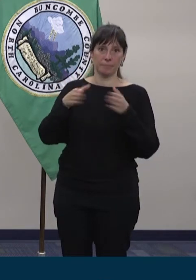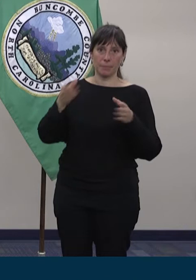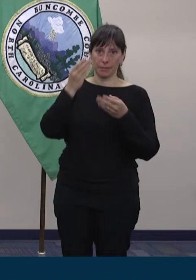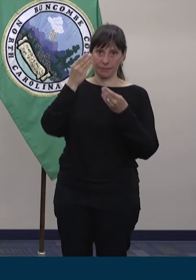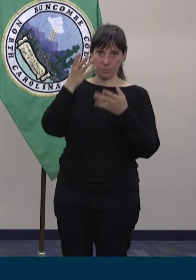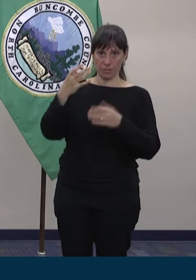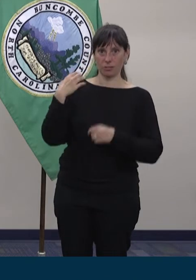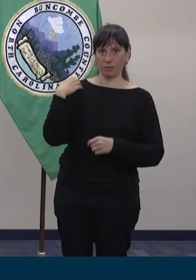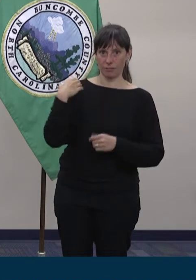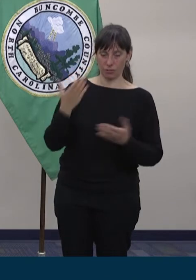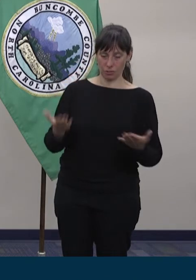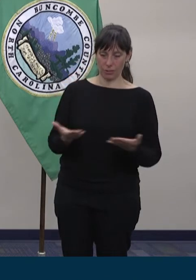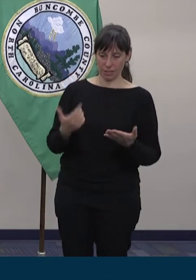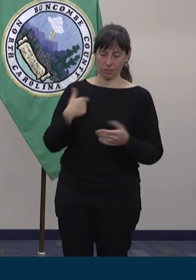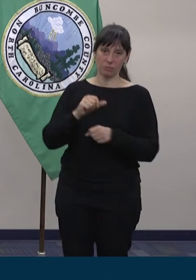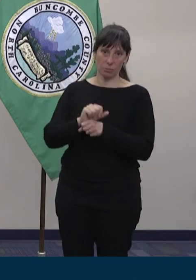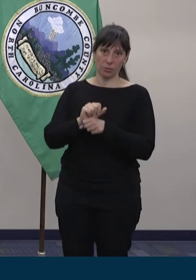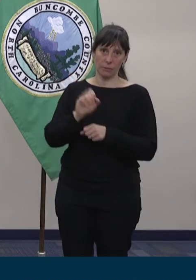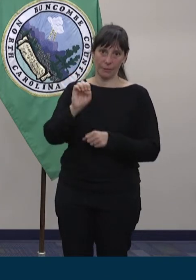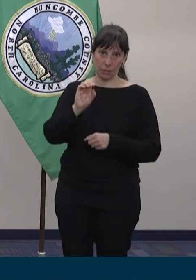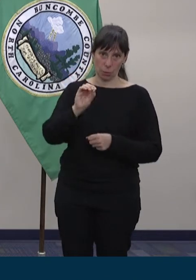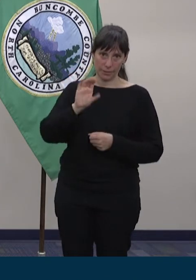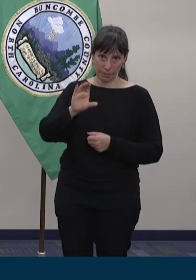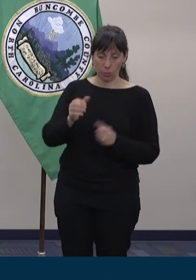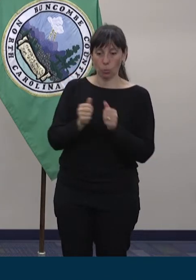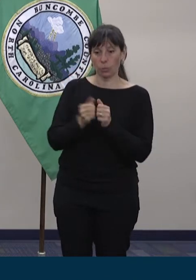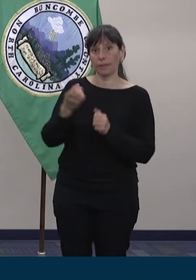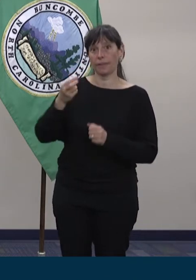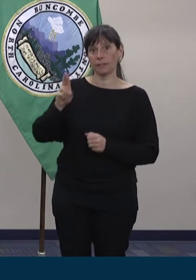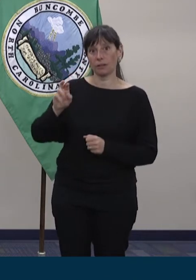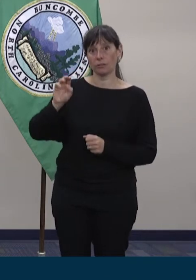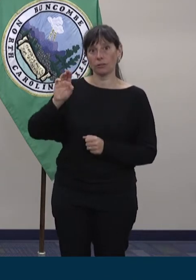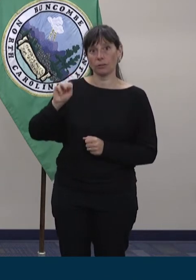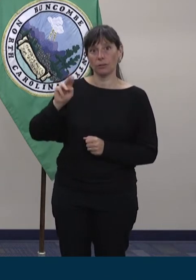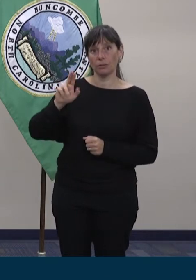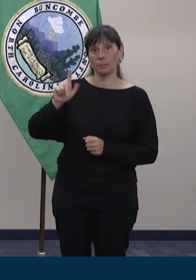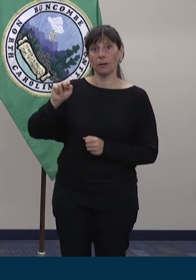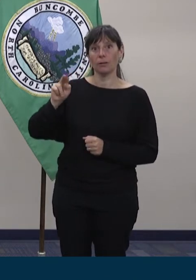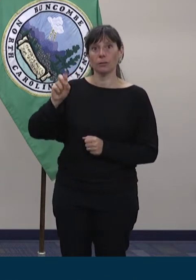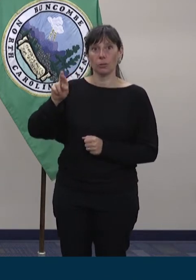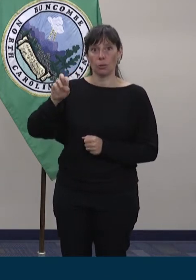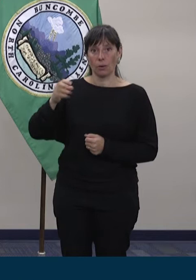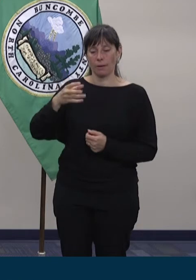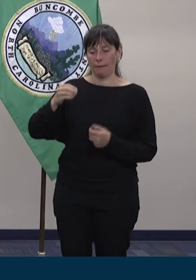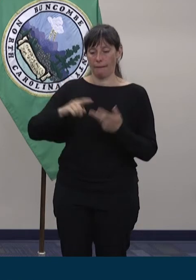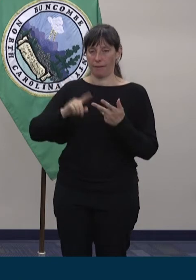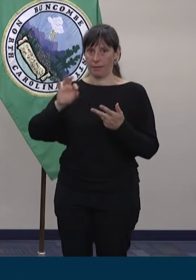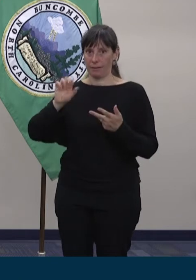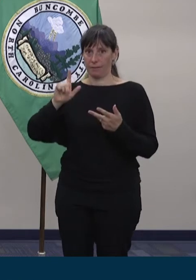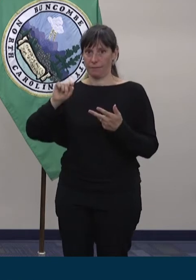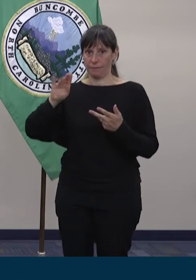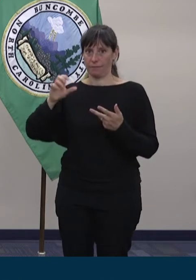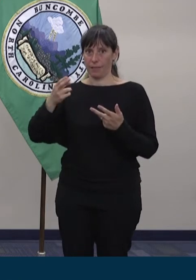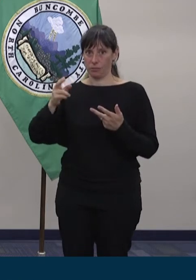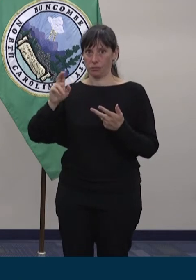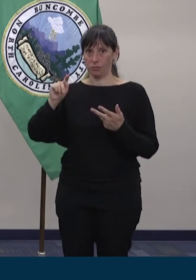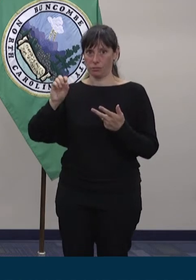Information Officer here along with Dr. Mullendor and Fletcher Tove, who will be providing updates to you here